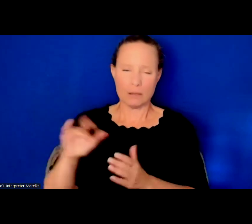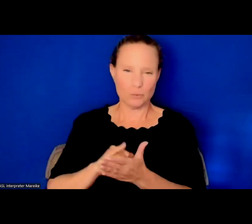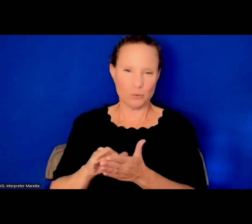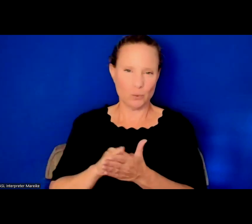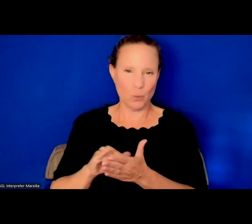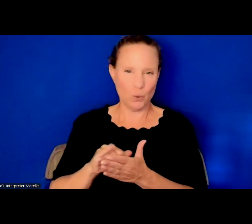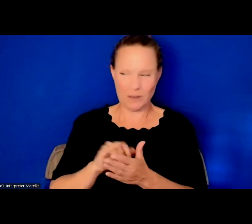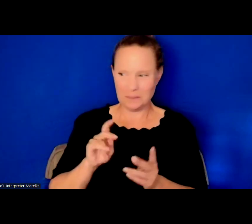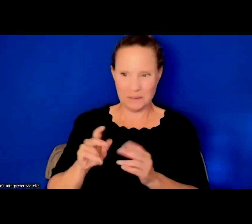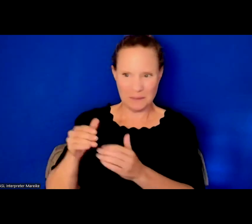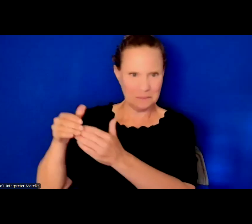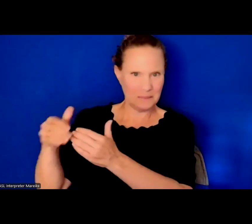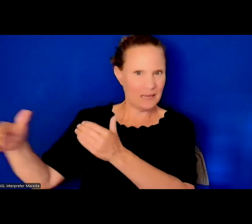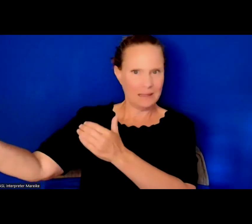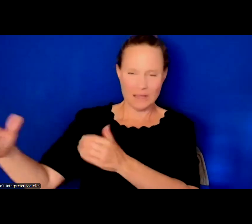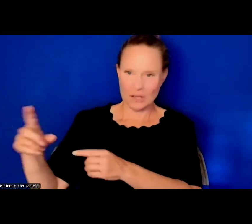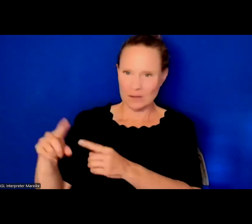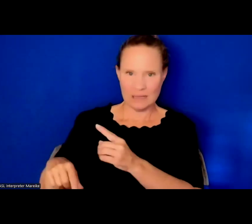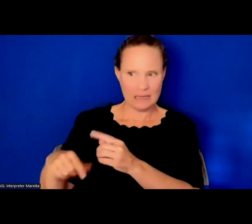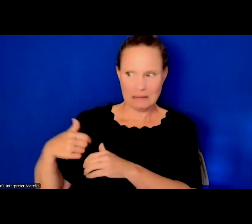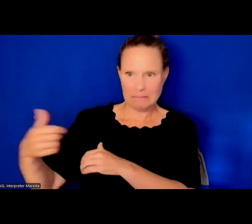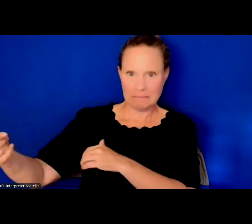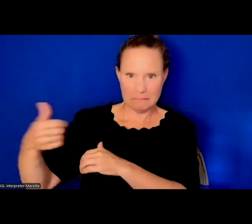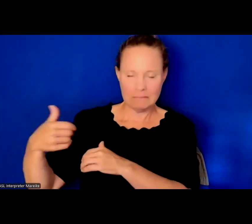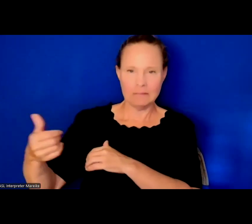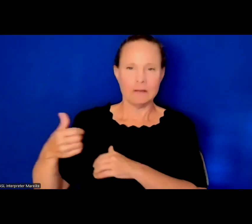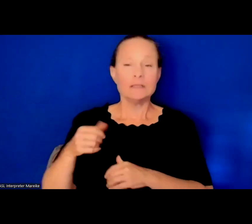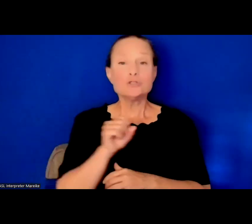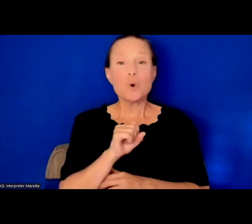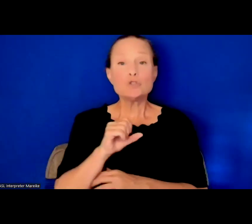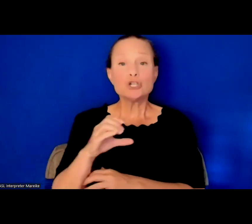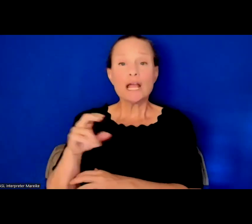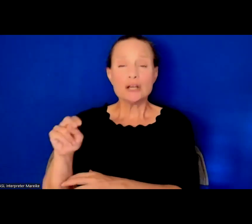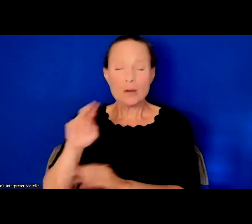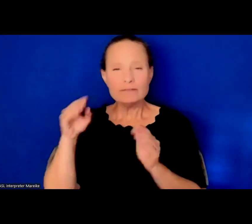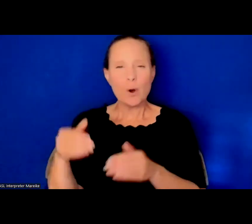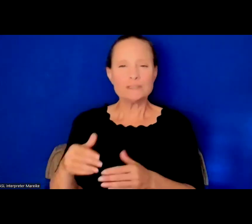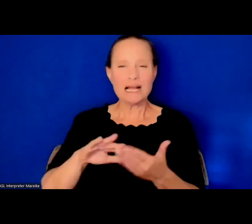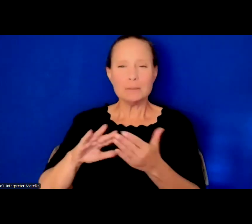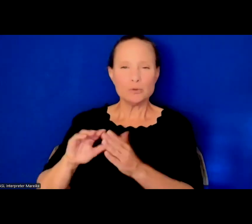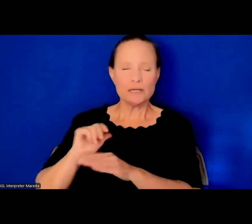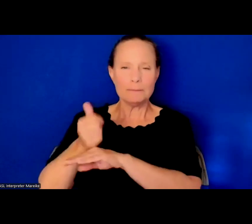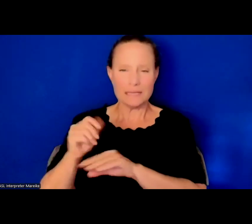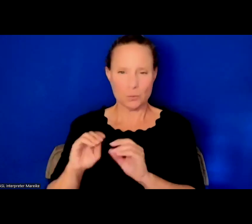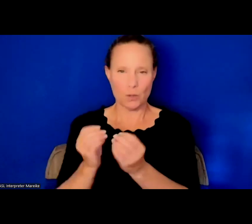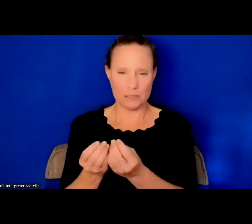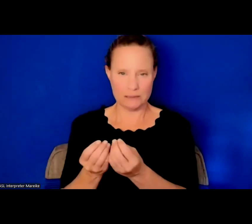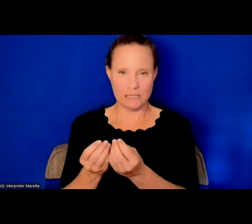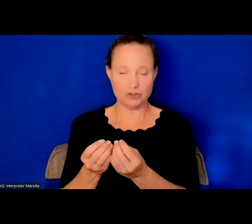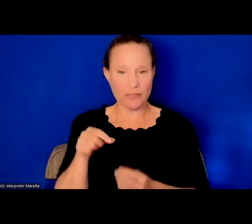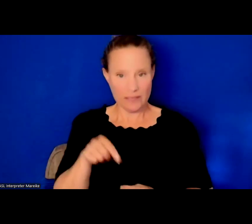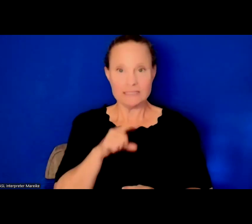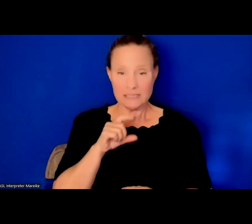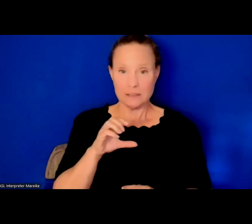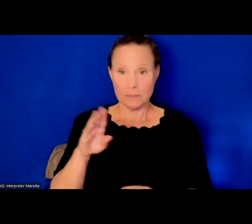So the social care network, again, is focused on community-based organization. This is a community-based organization hub. It